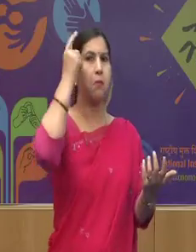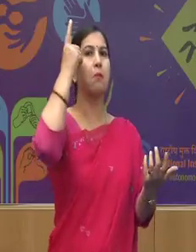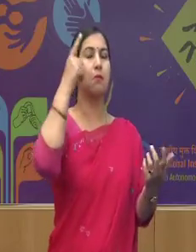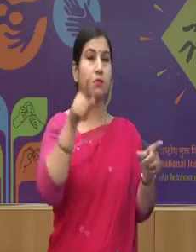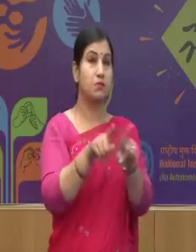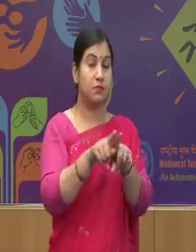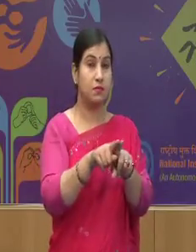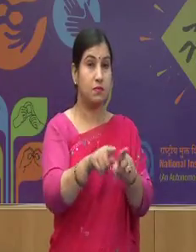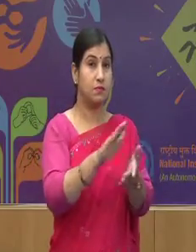his Nazis